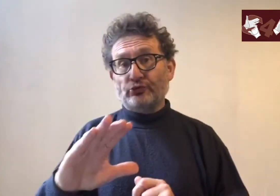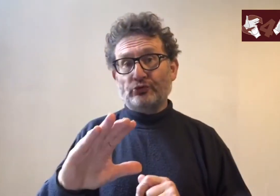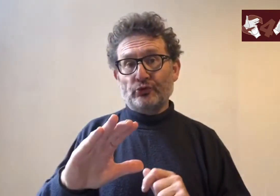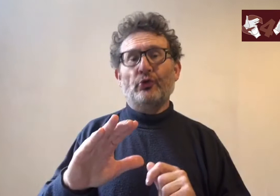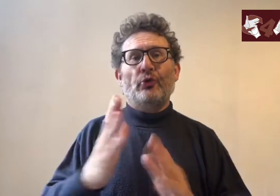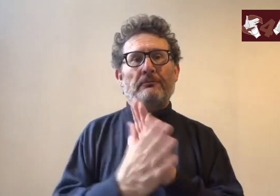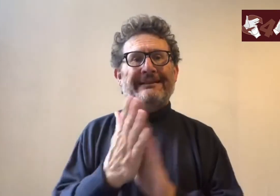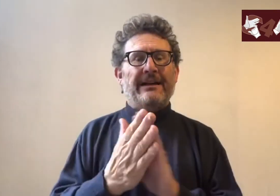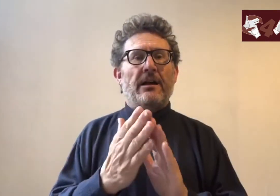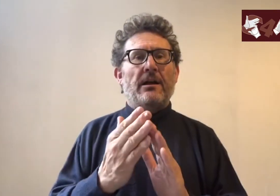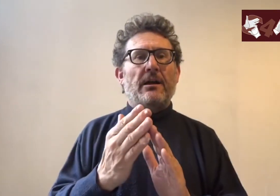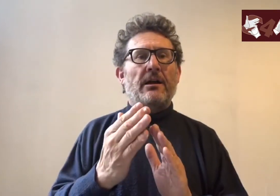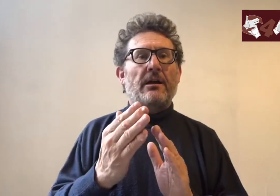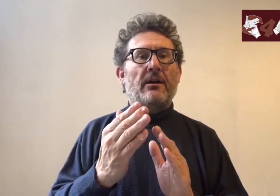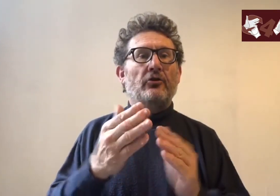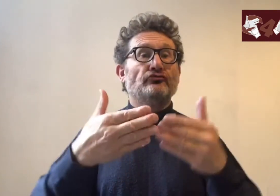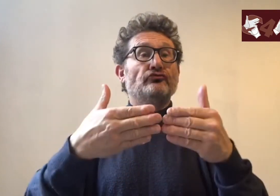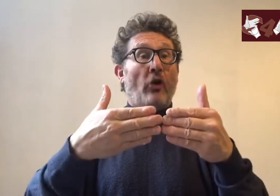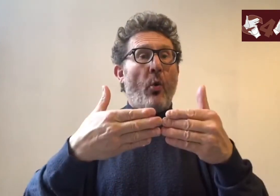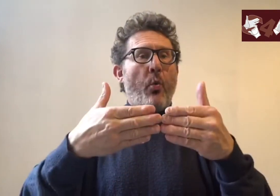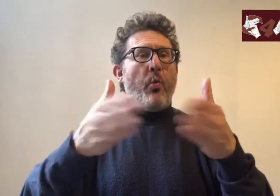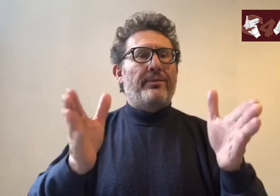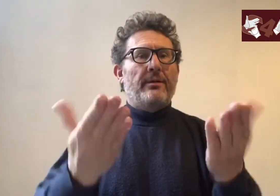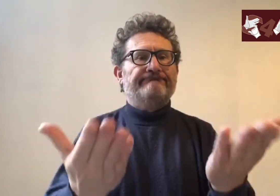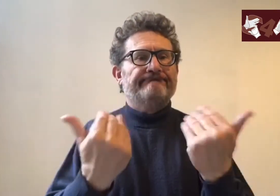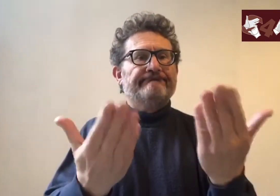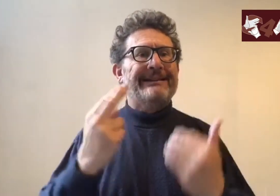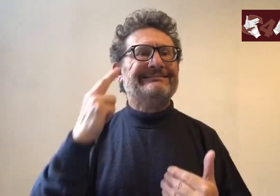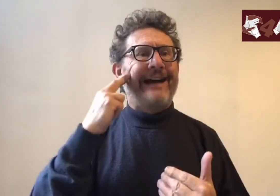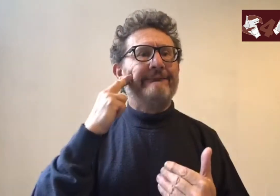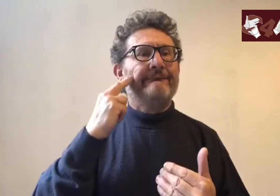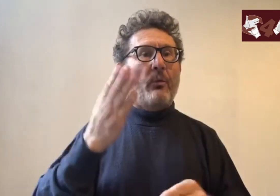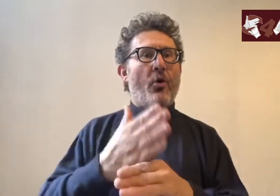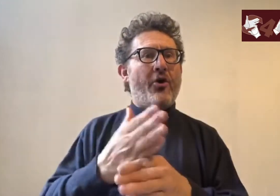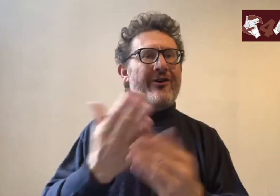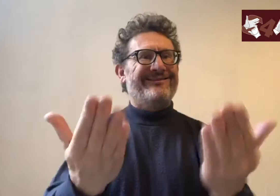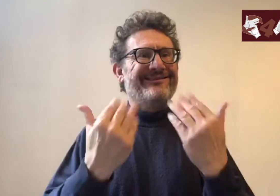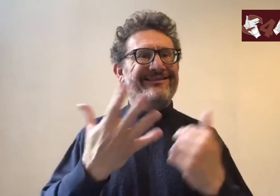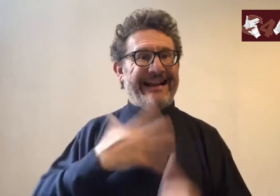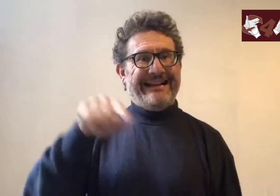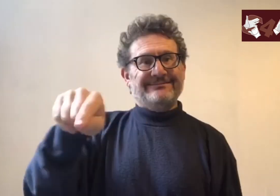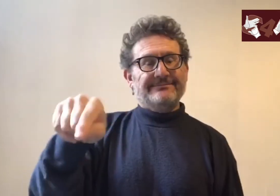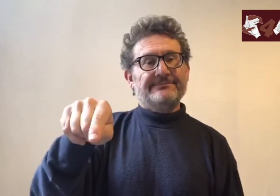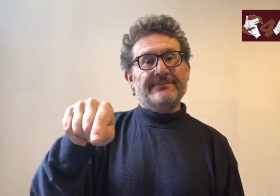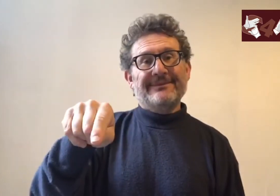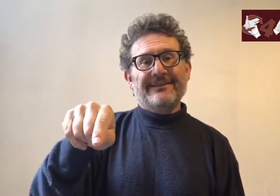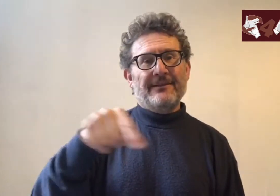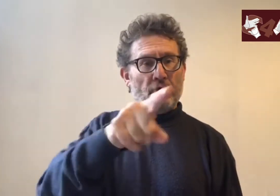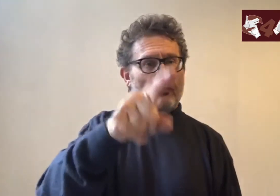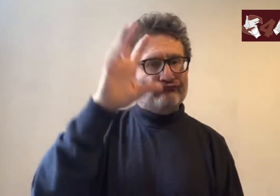want to change and influence change in these organizations to raise an awareness about opening doors for